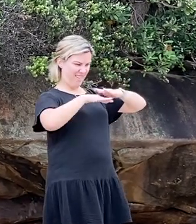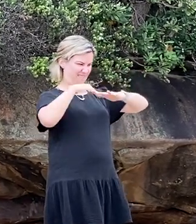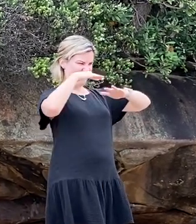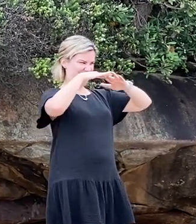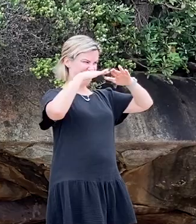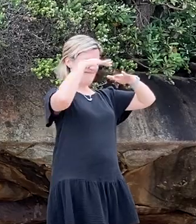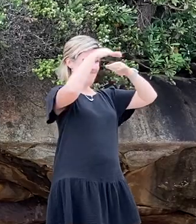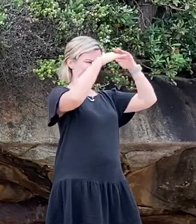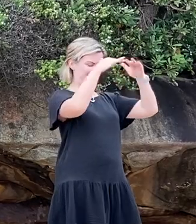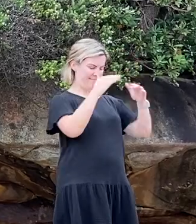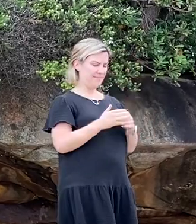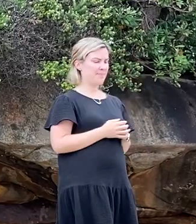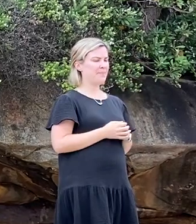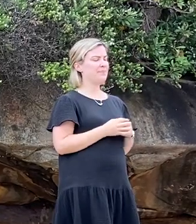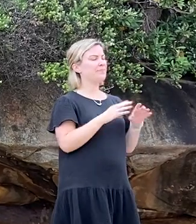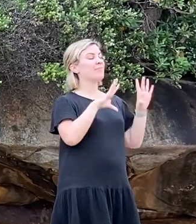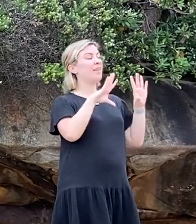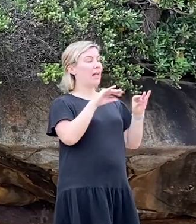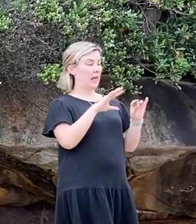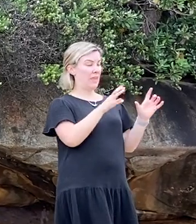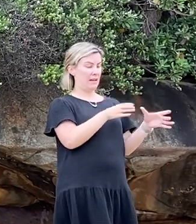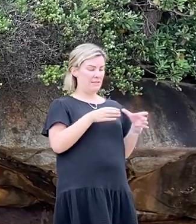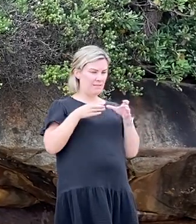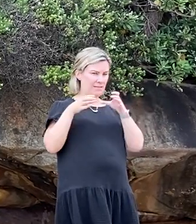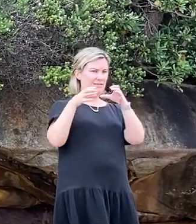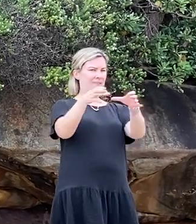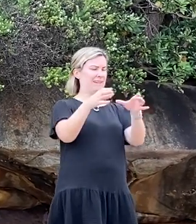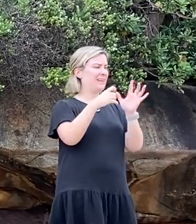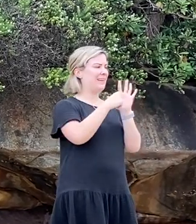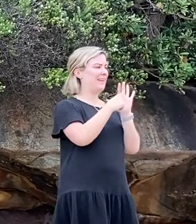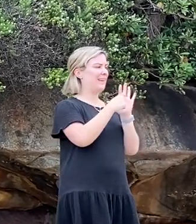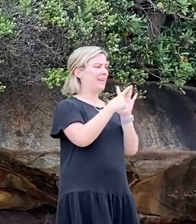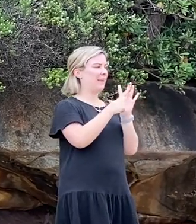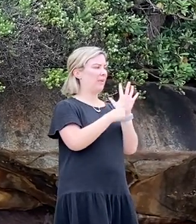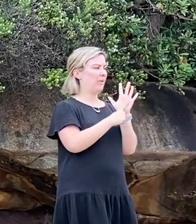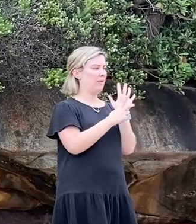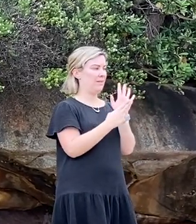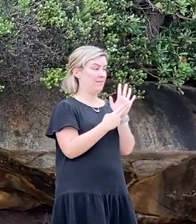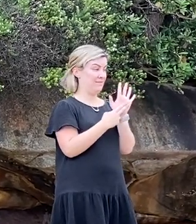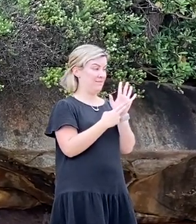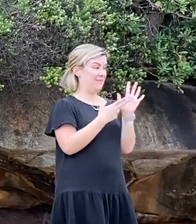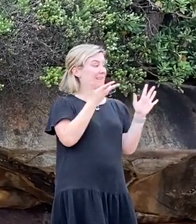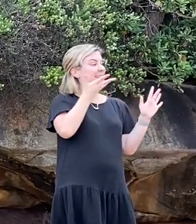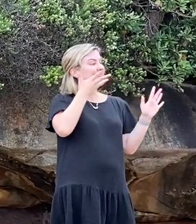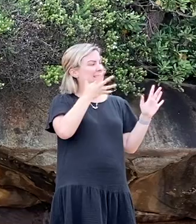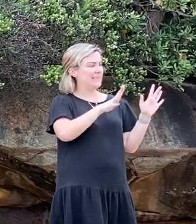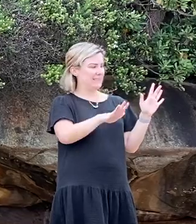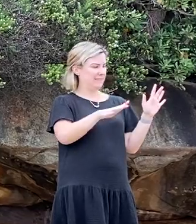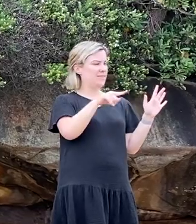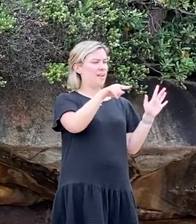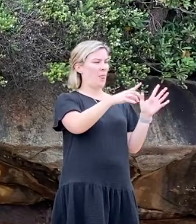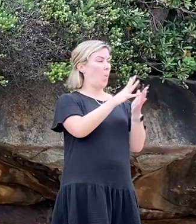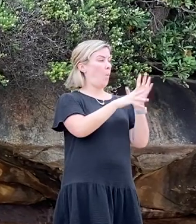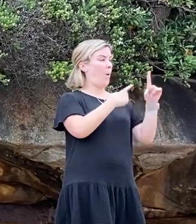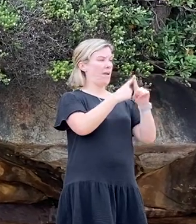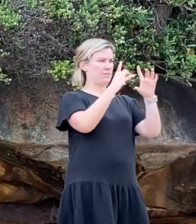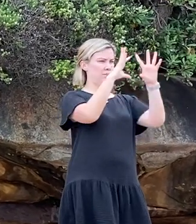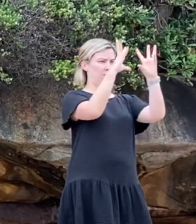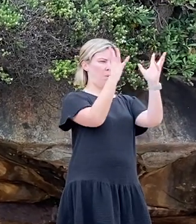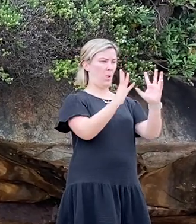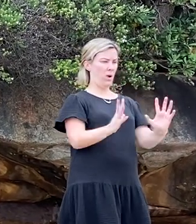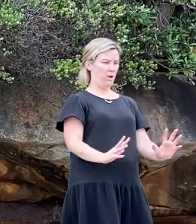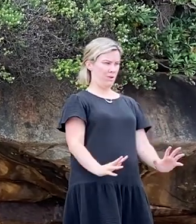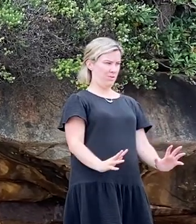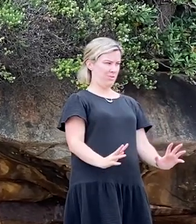stuff. That then goes into a kiln, and the wax is heated and it melts out, leaving this tiny